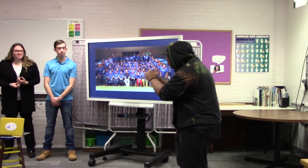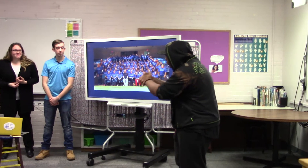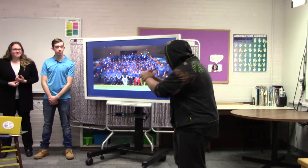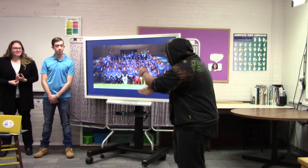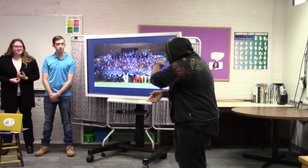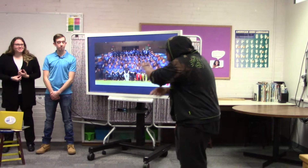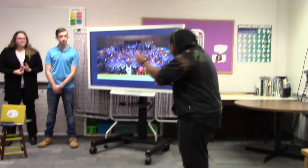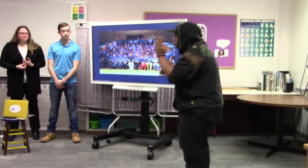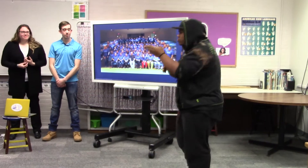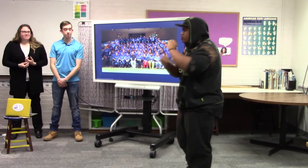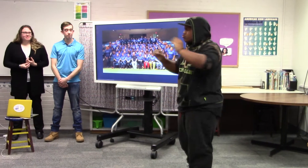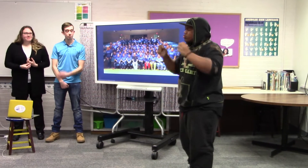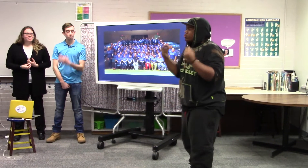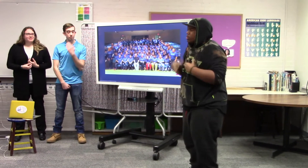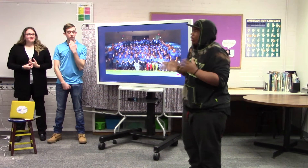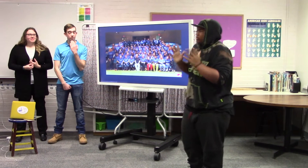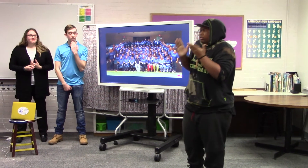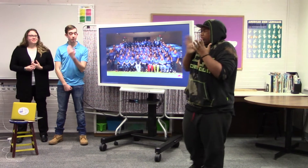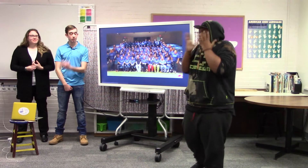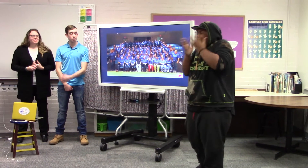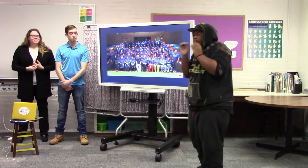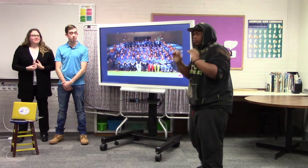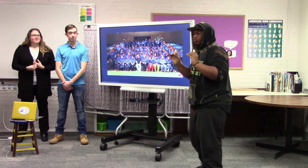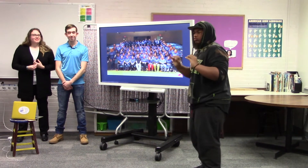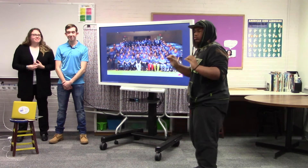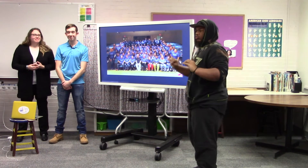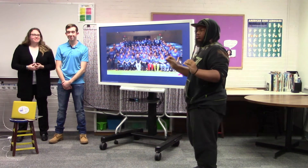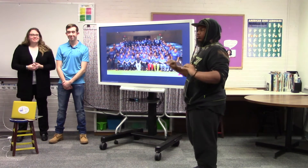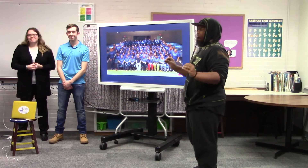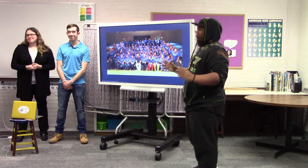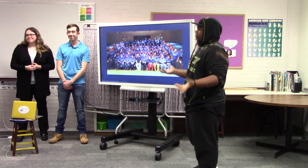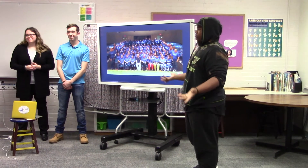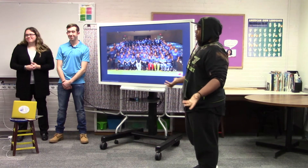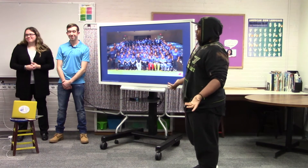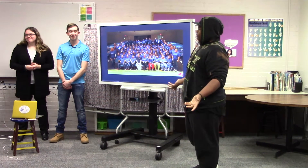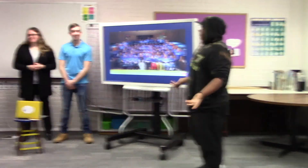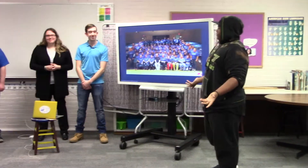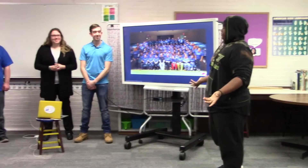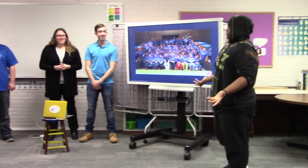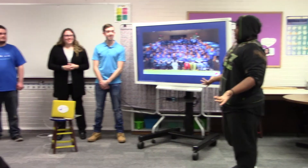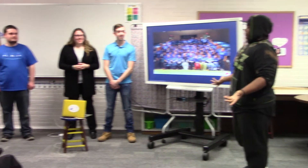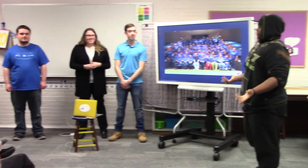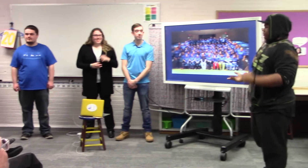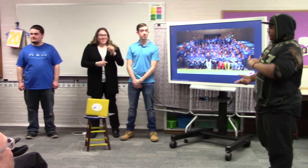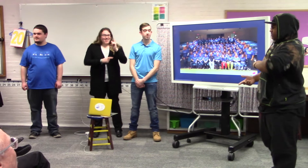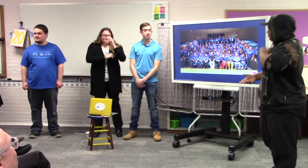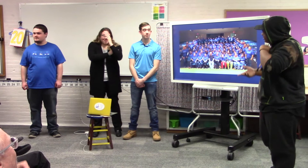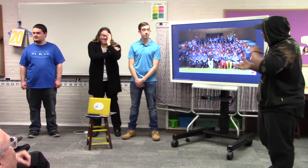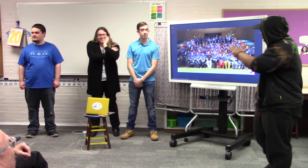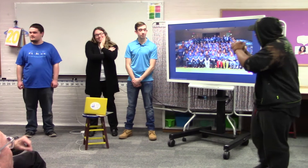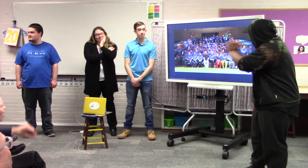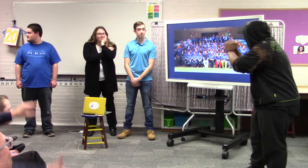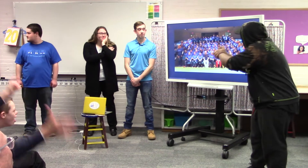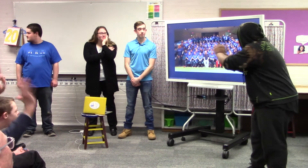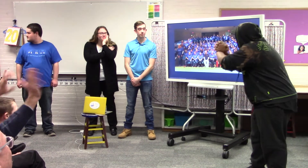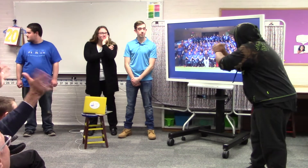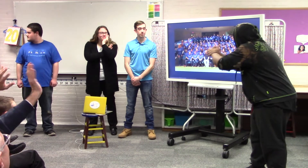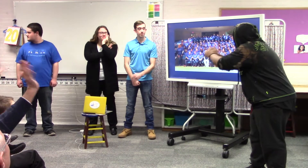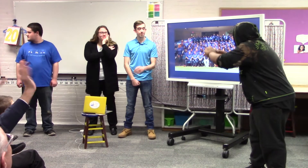So congratulate them, first of all, for not being up here and being embarrassed or anxious or anything. That's impressive. I'm honestly just so proud that these